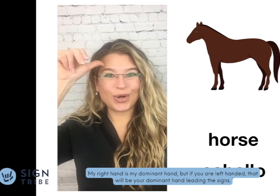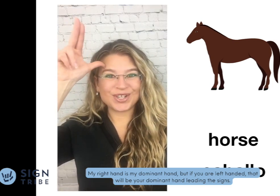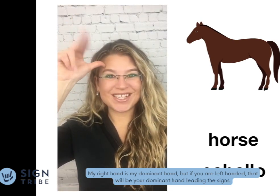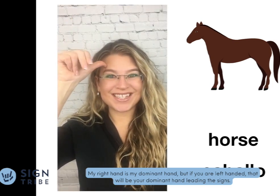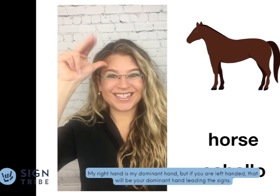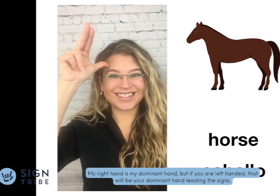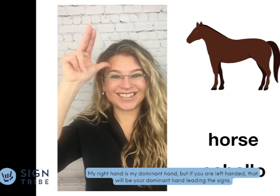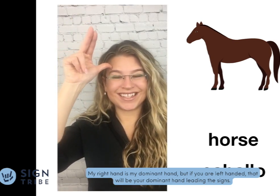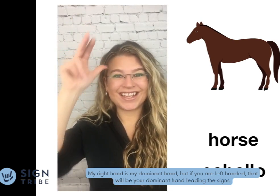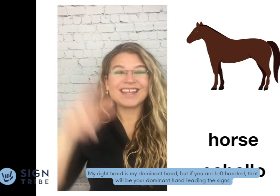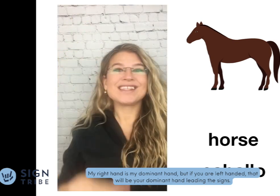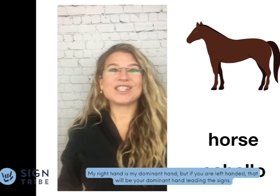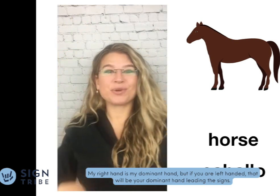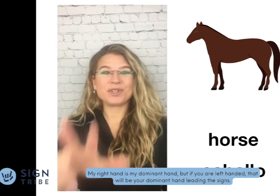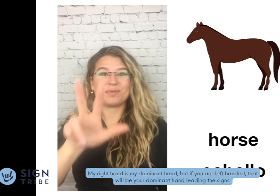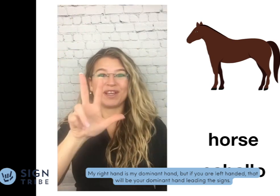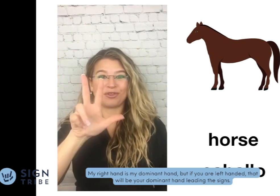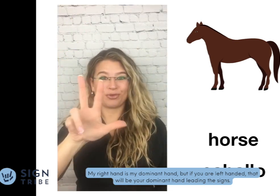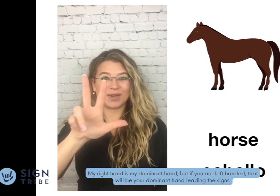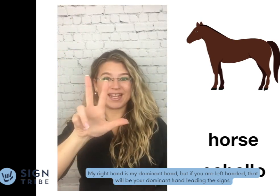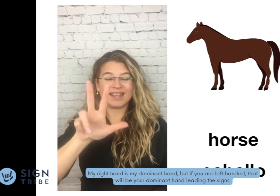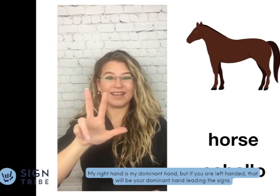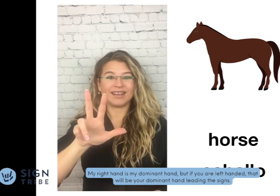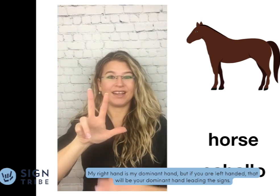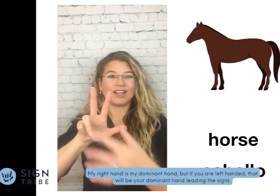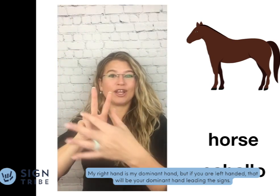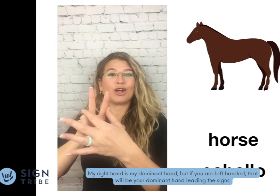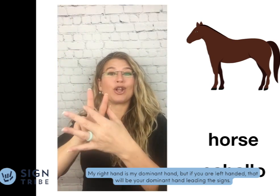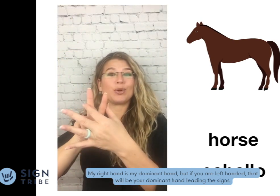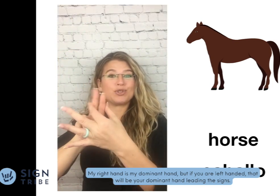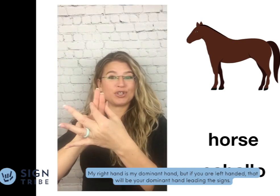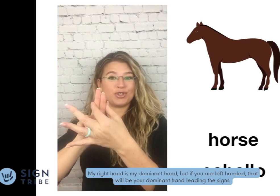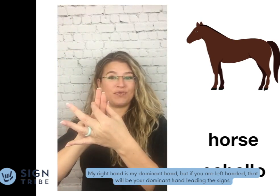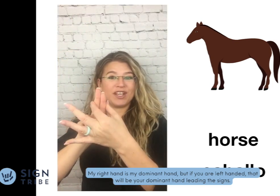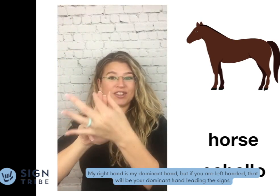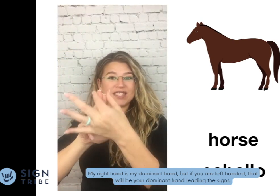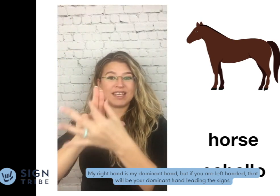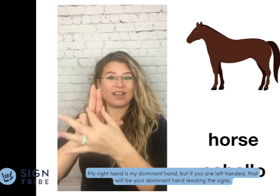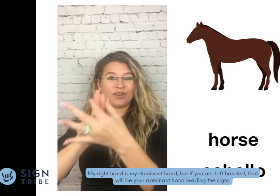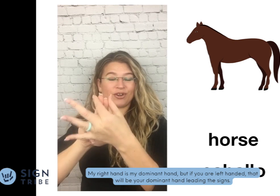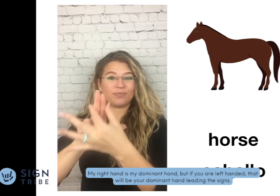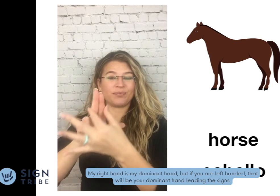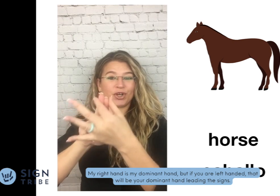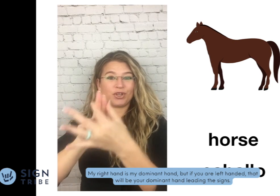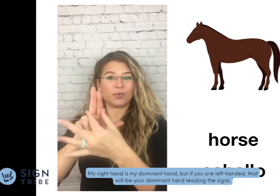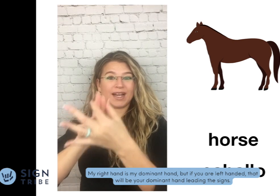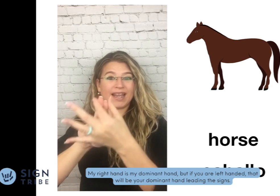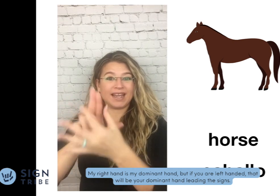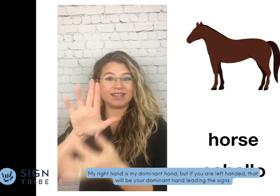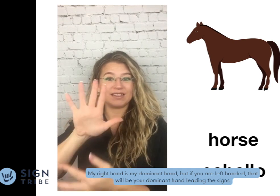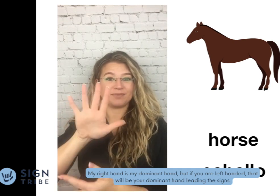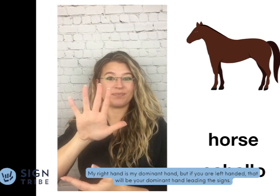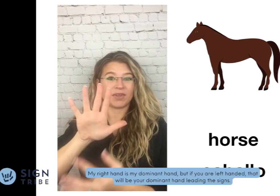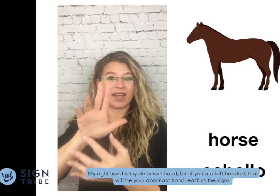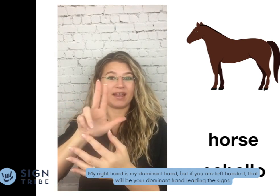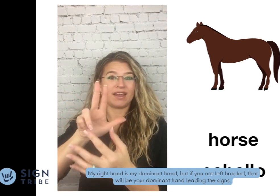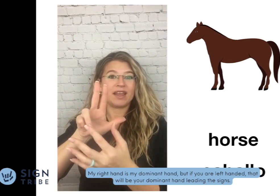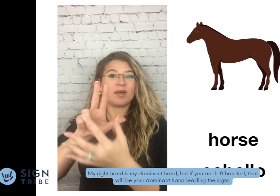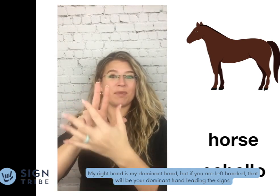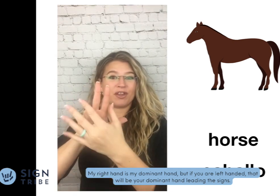Horse. So you're going to make a 3, close your 2 fingers together on your right hand, okay? Make a